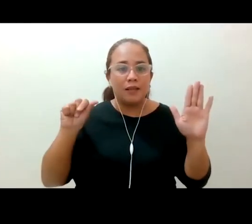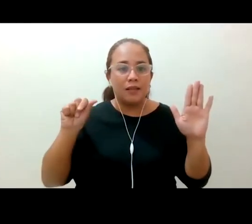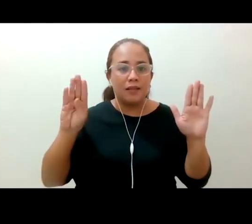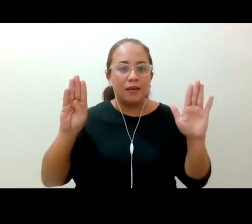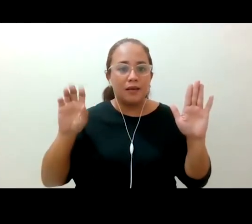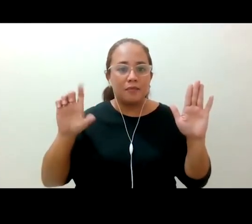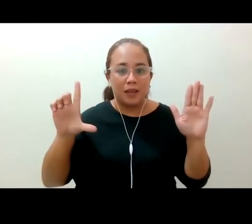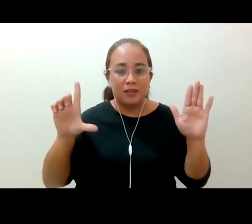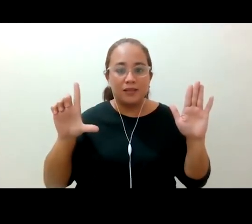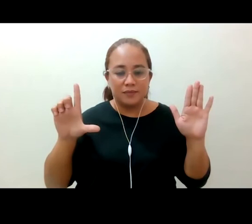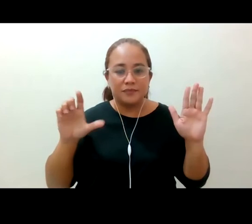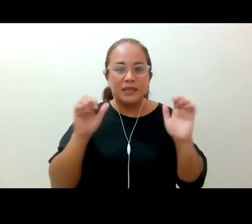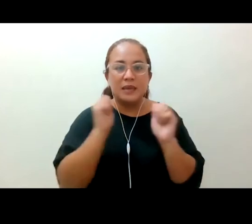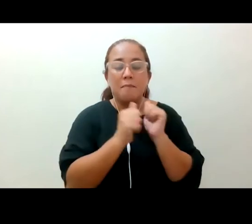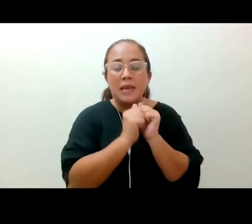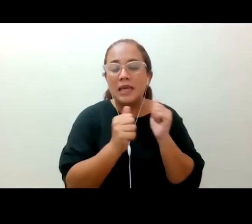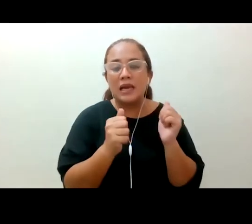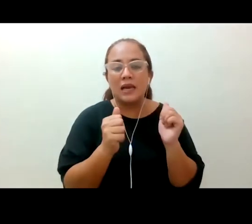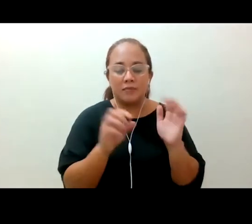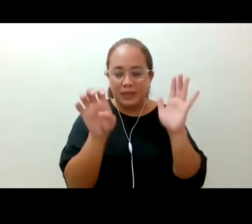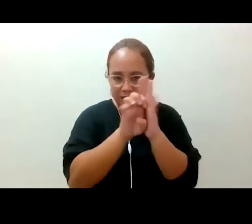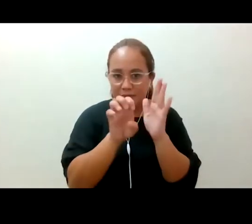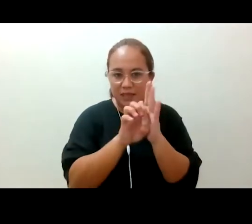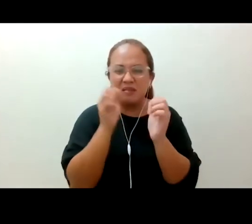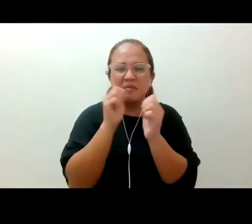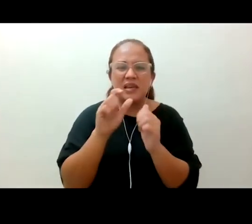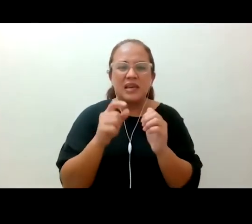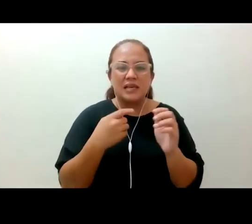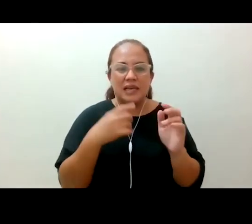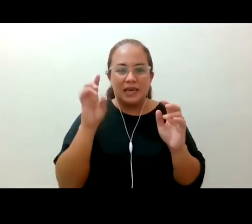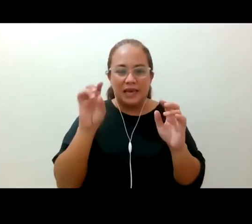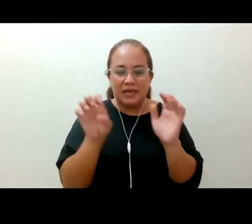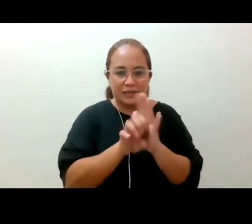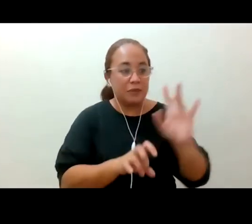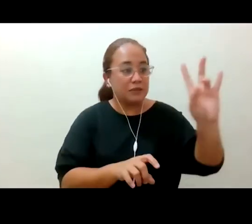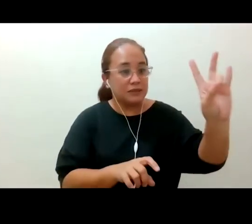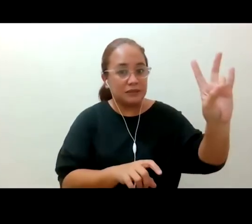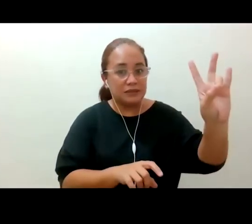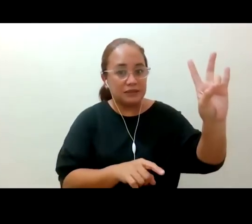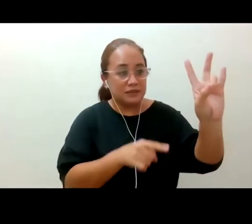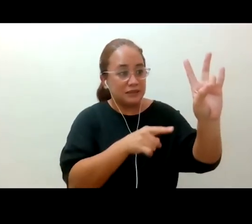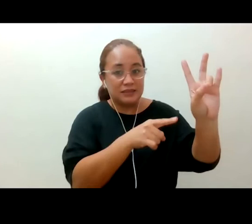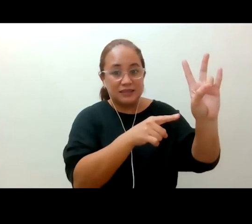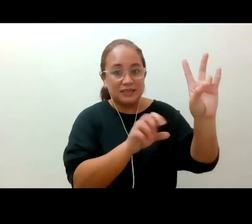By labeling, I mean the meaning, like this sign is 7.